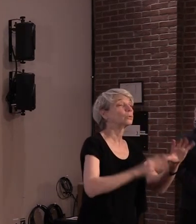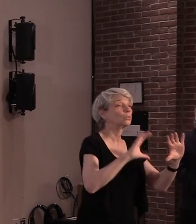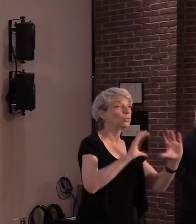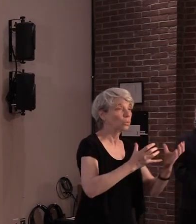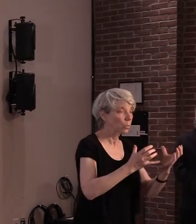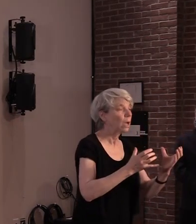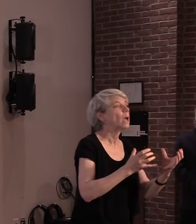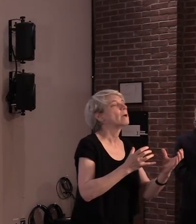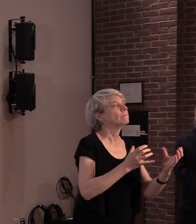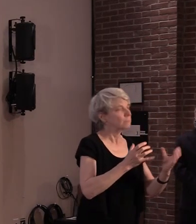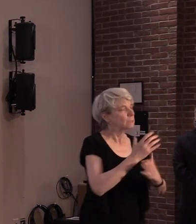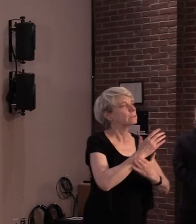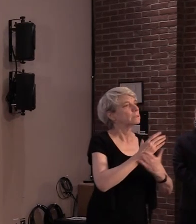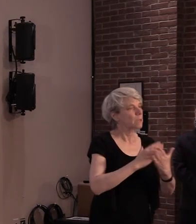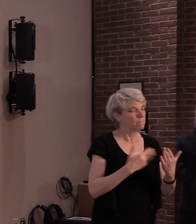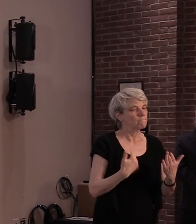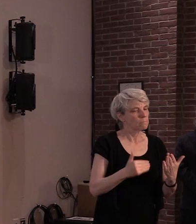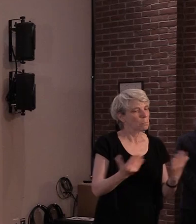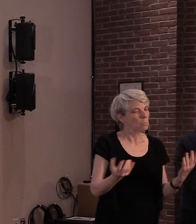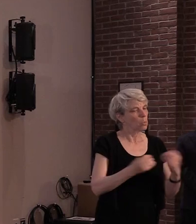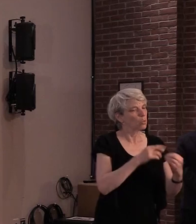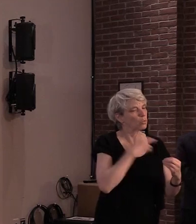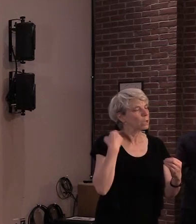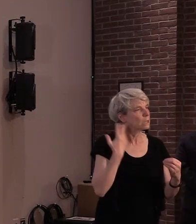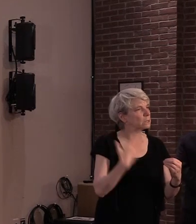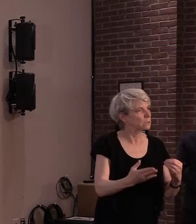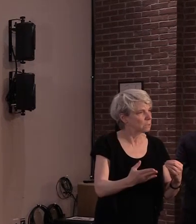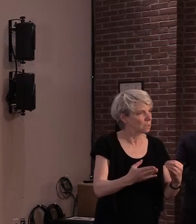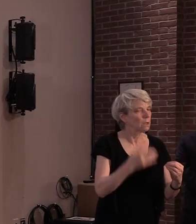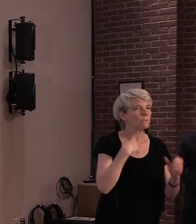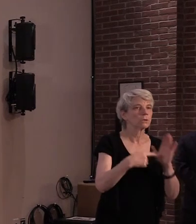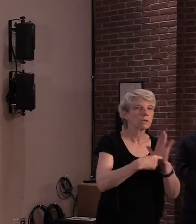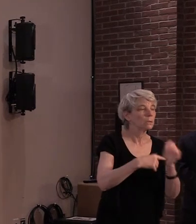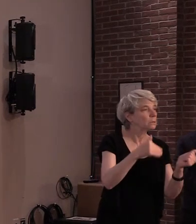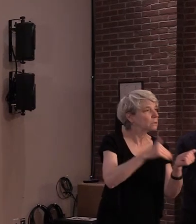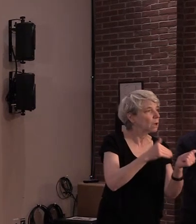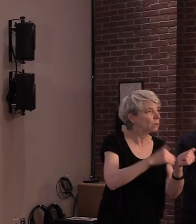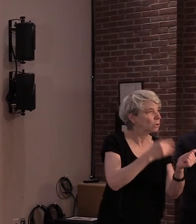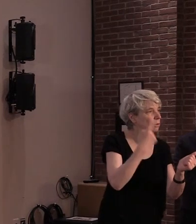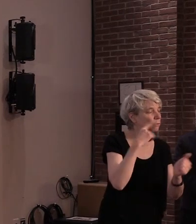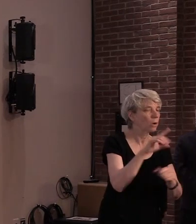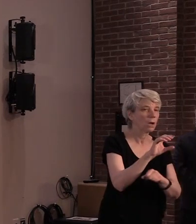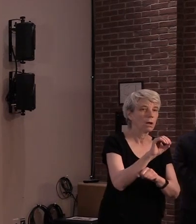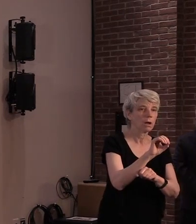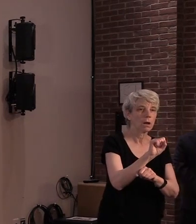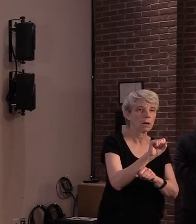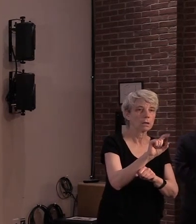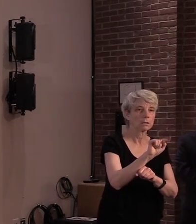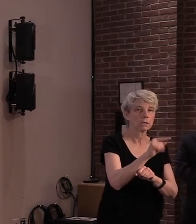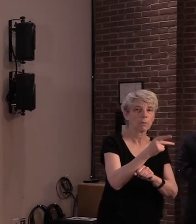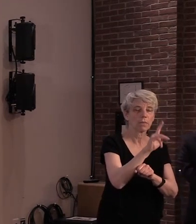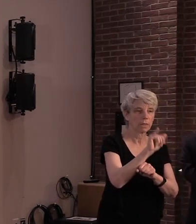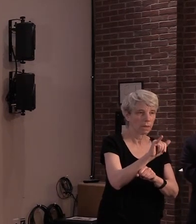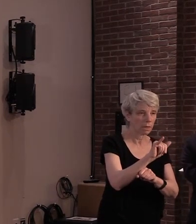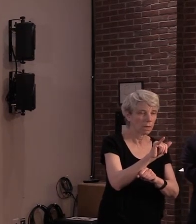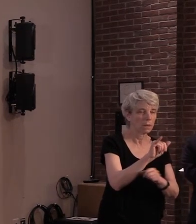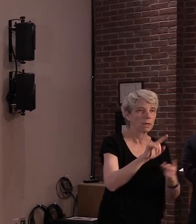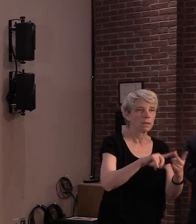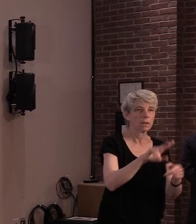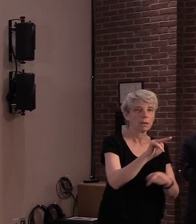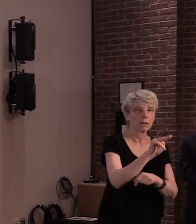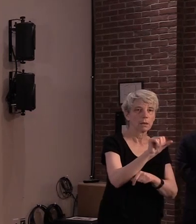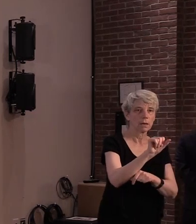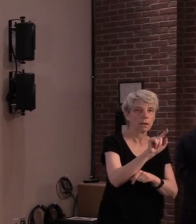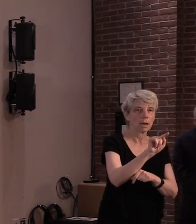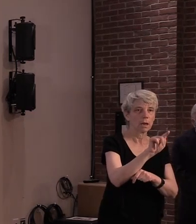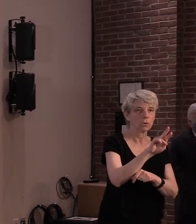is more likely to expose them to COVID-19, such as doctors of osteopathy, naturopathy, physician